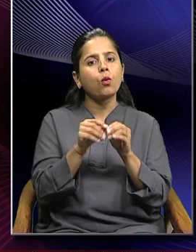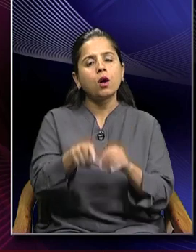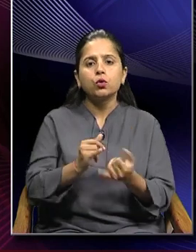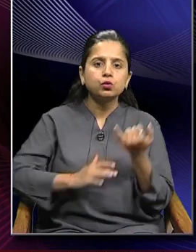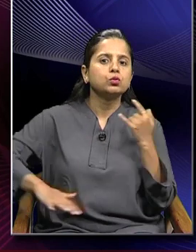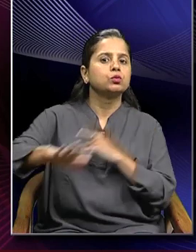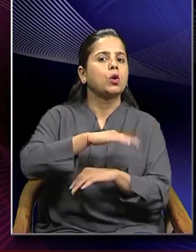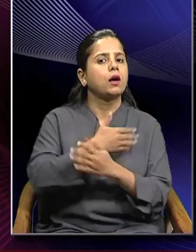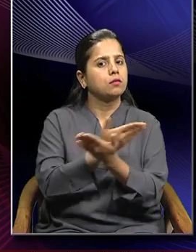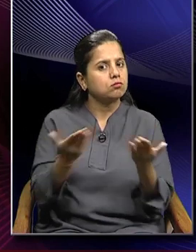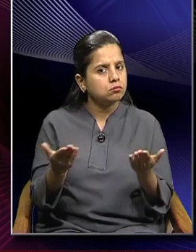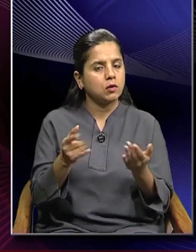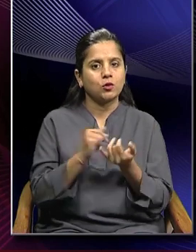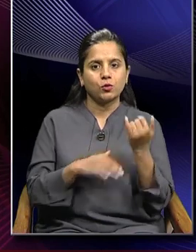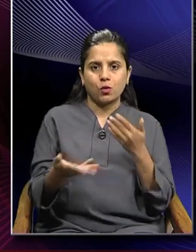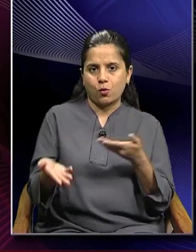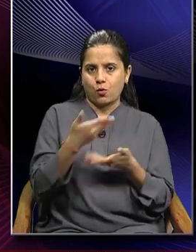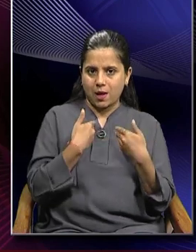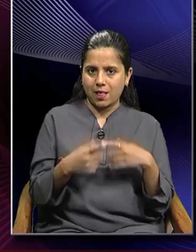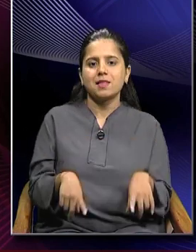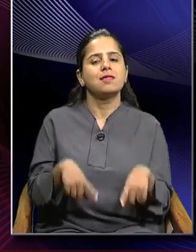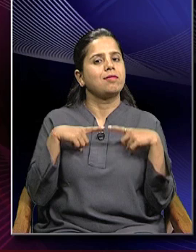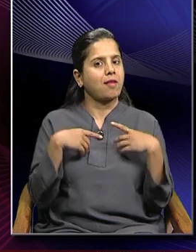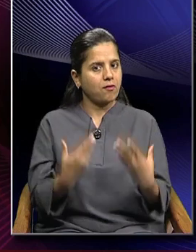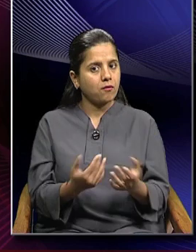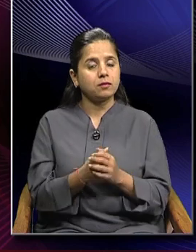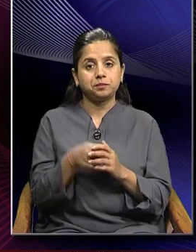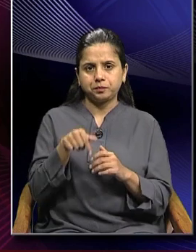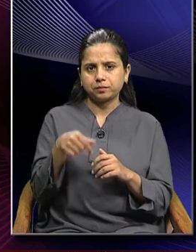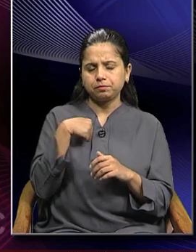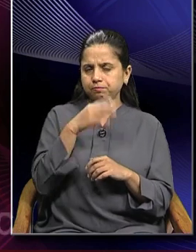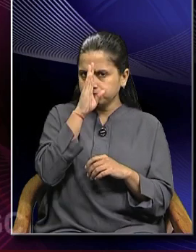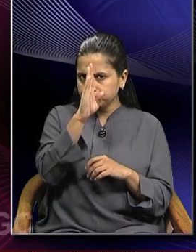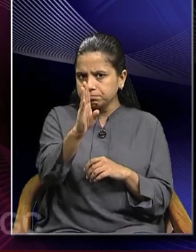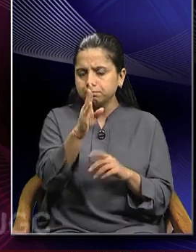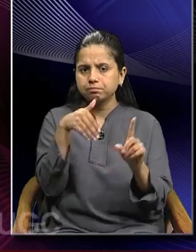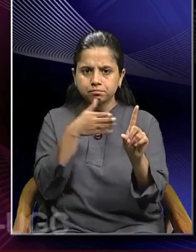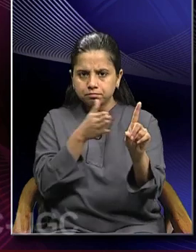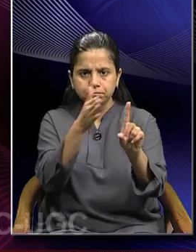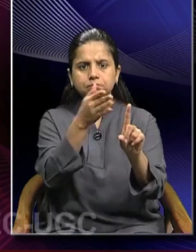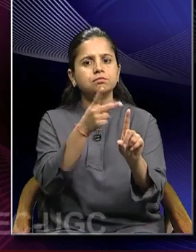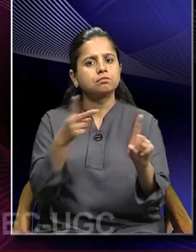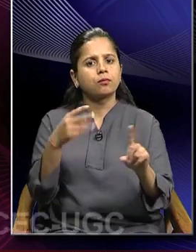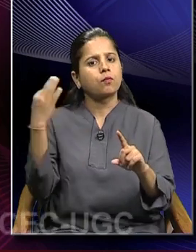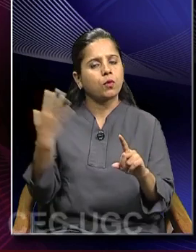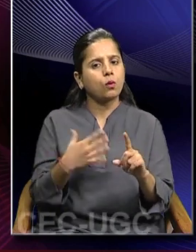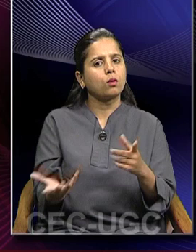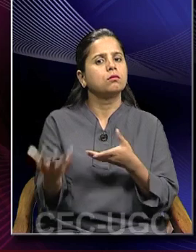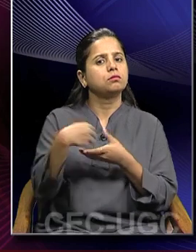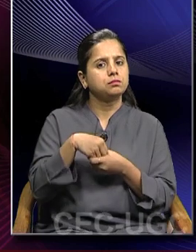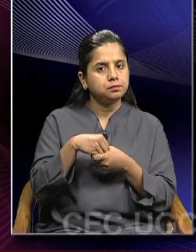or the society in which we are living. So we are getting a direction for a new integration